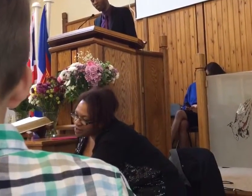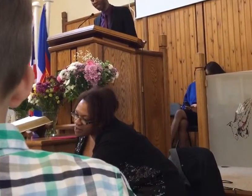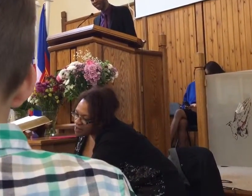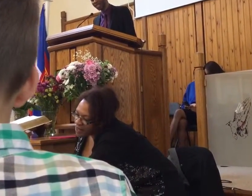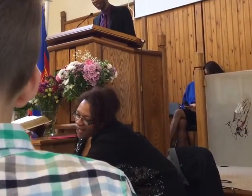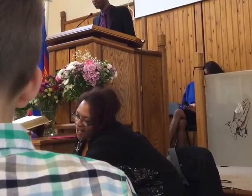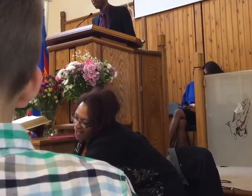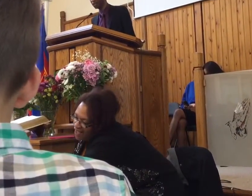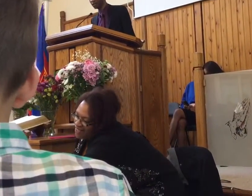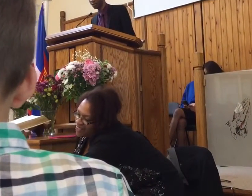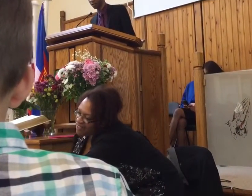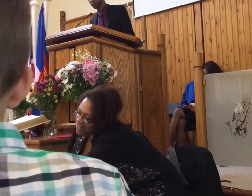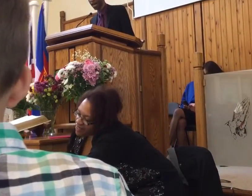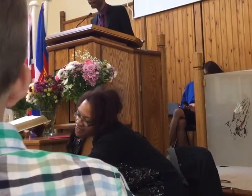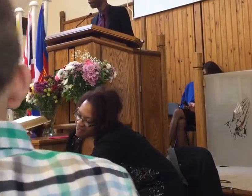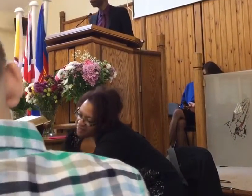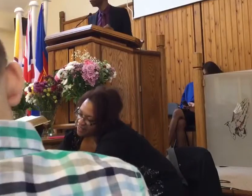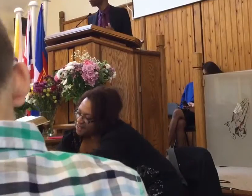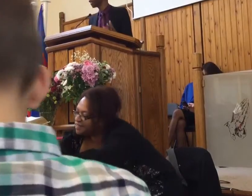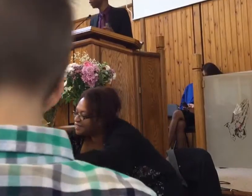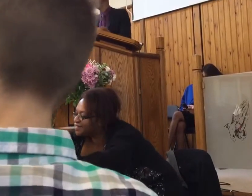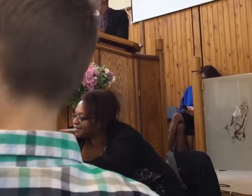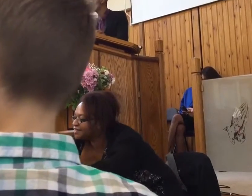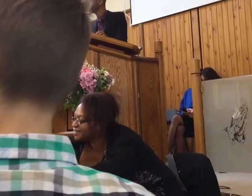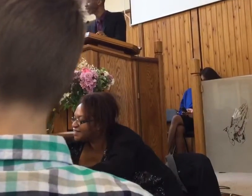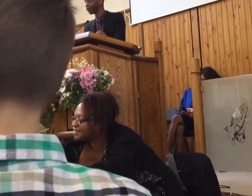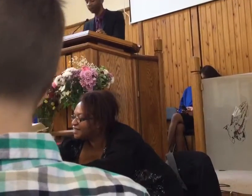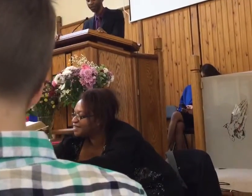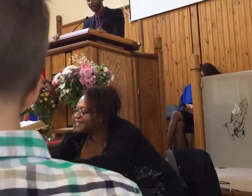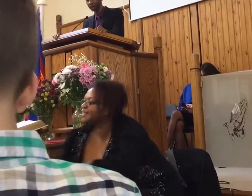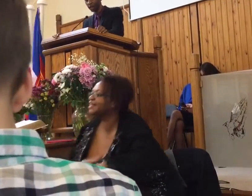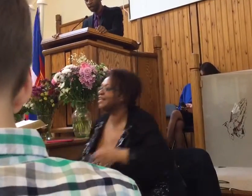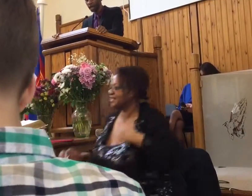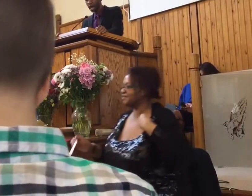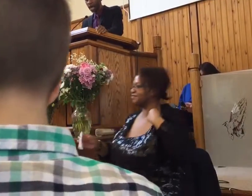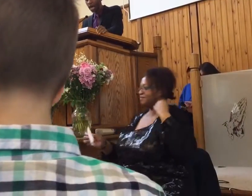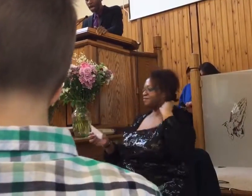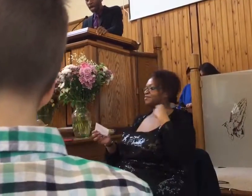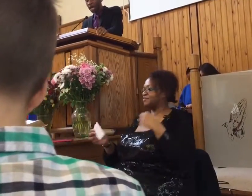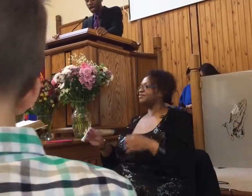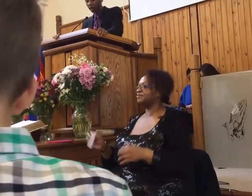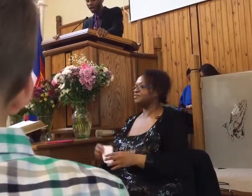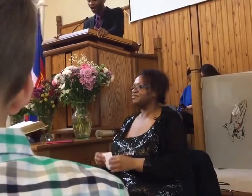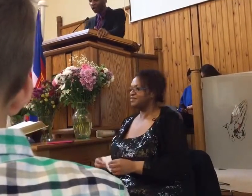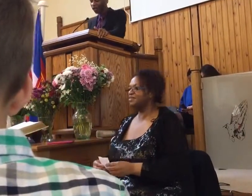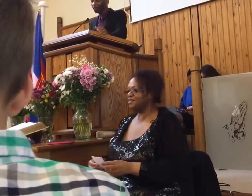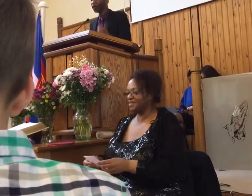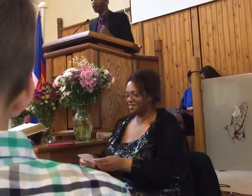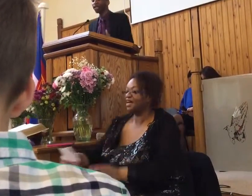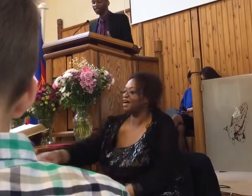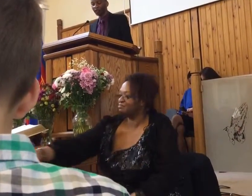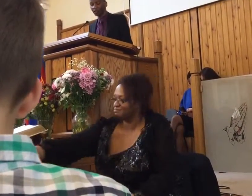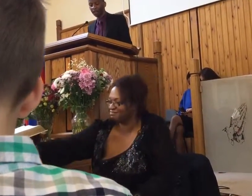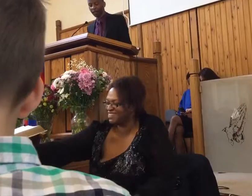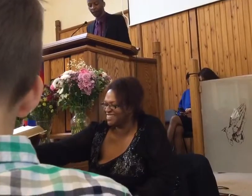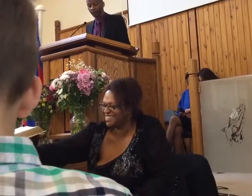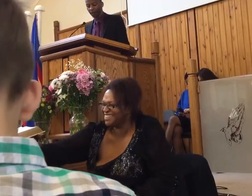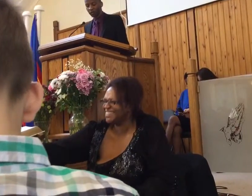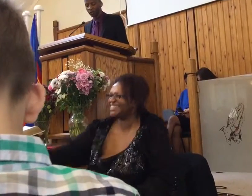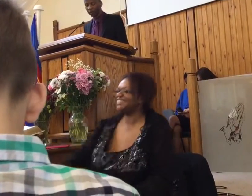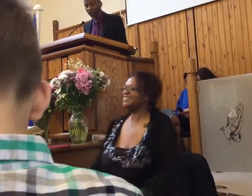So what exactly do you need to do? I have a couple of take-home points that I put down on how we can be a witness every